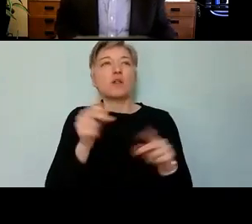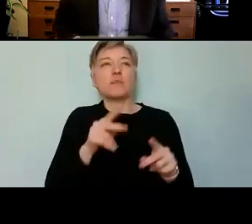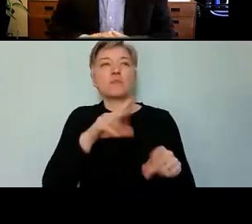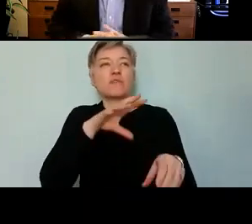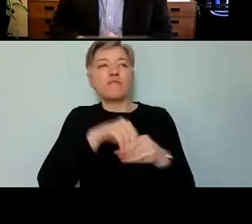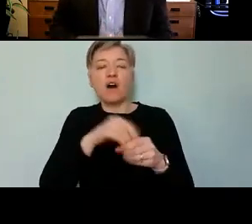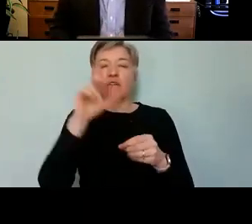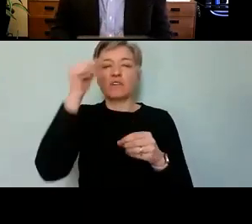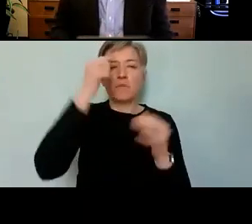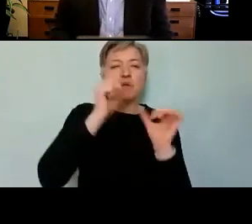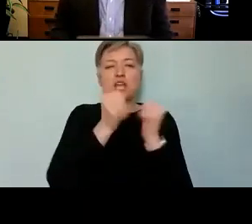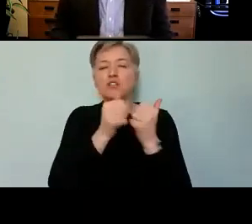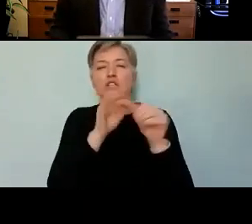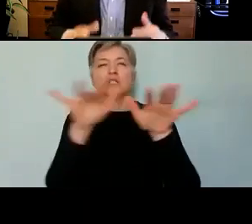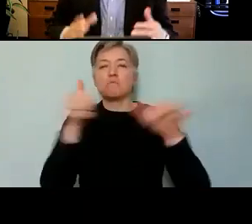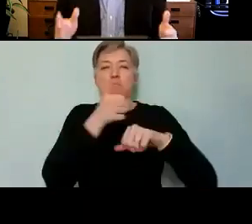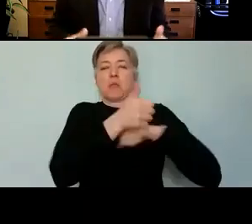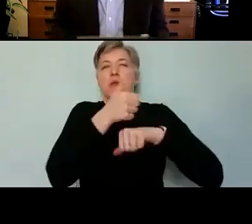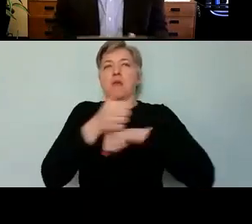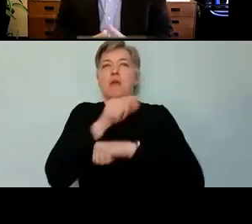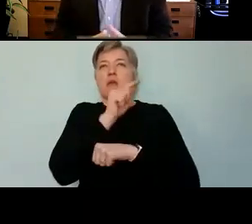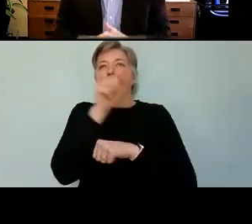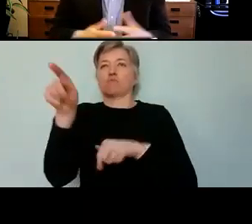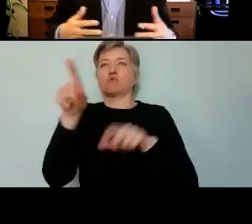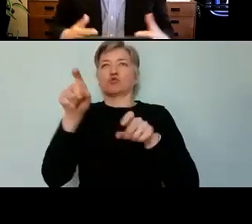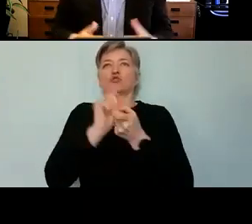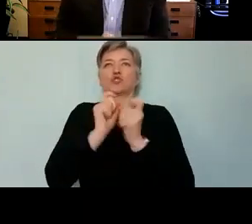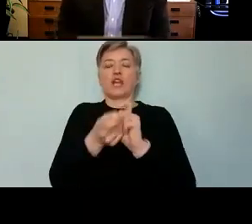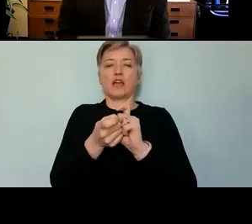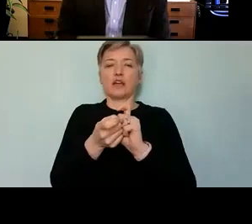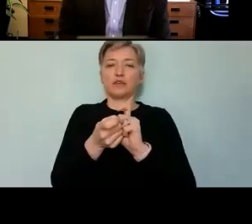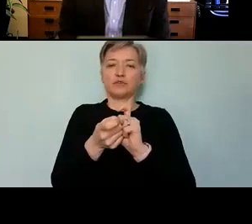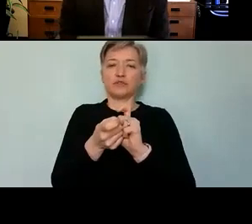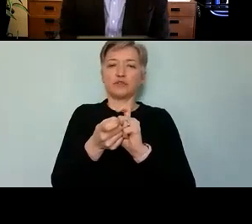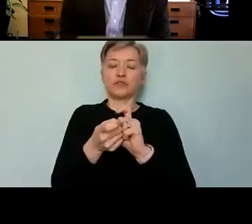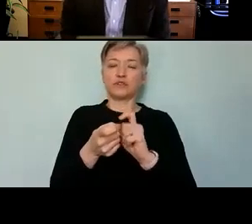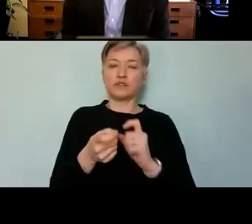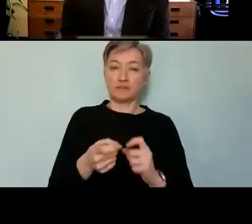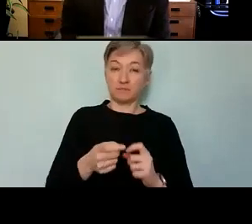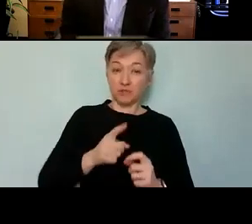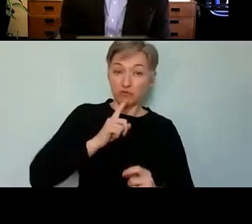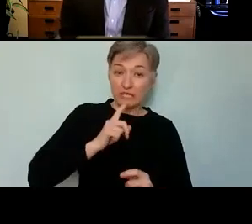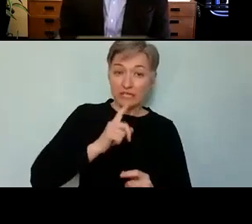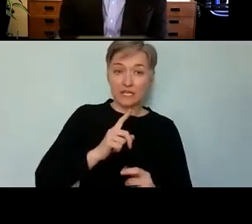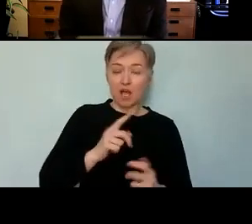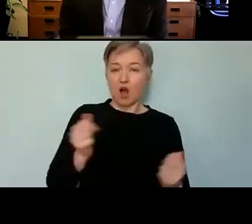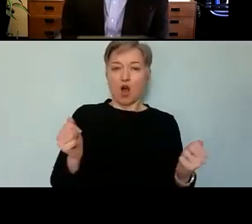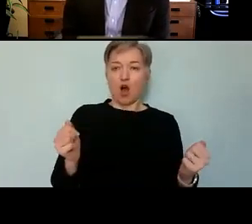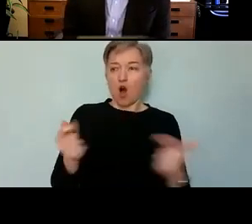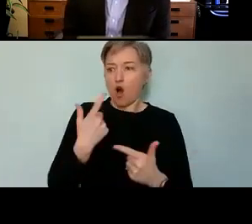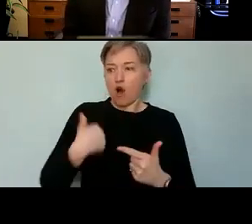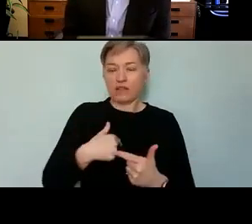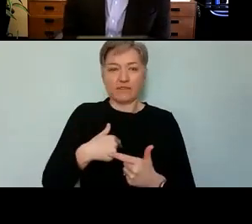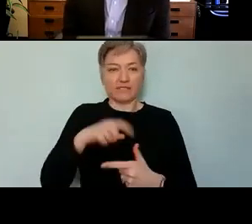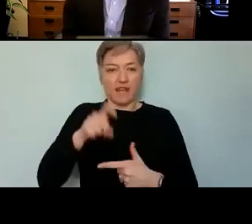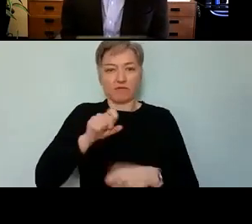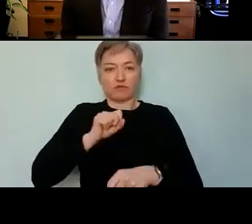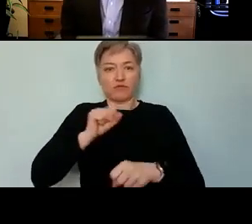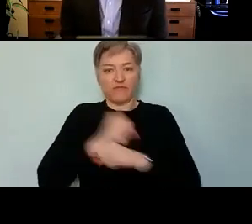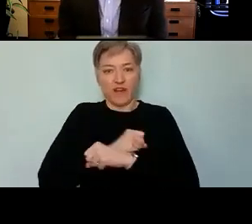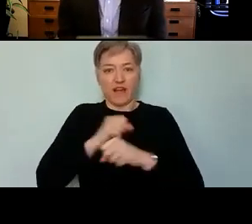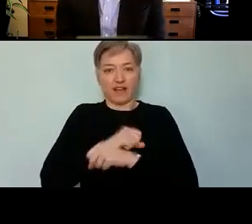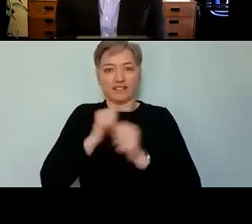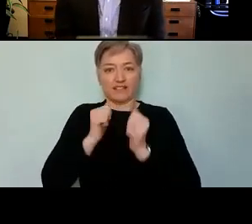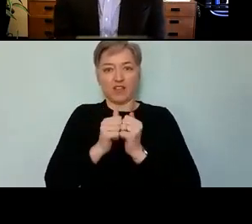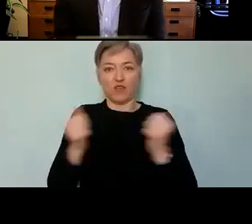say, they can do differently. And the reality is that we're all fighting a common enemy, which is this virus